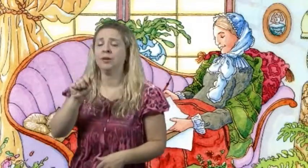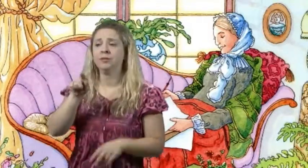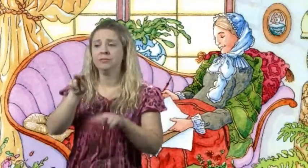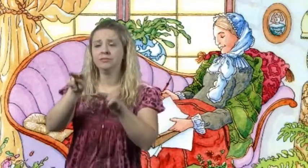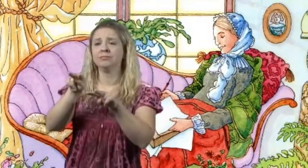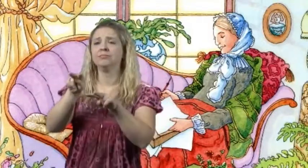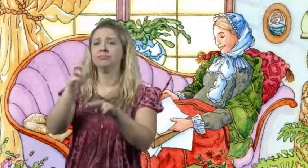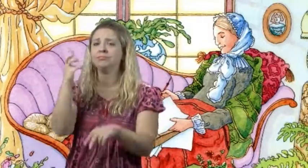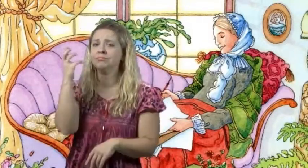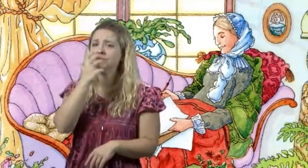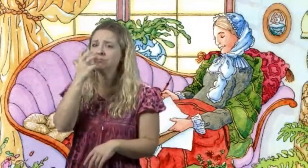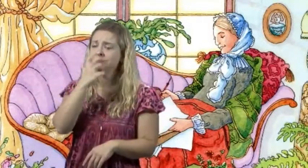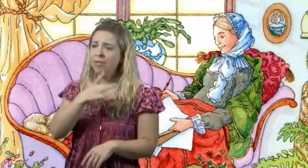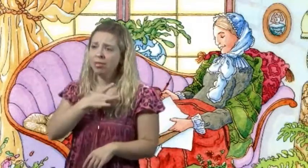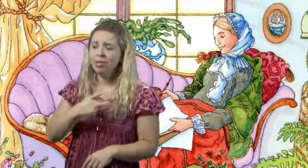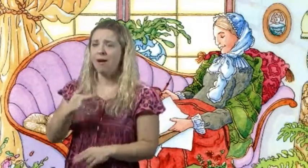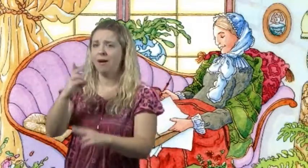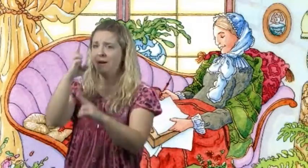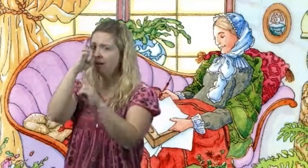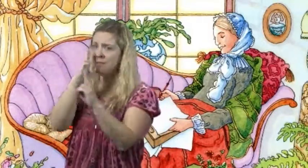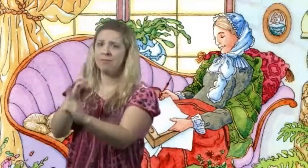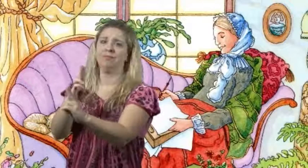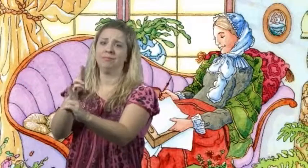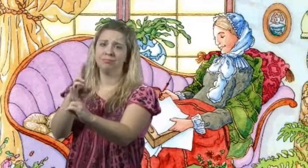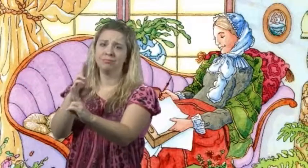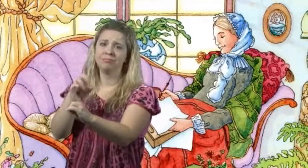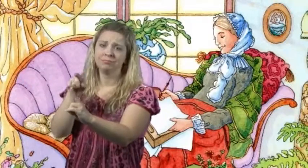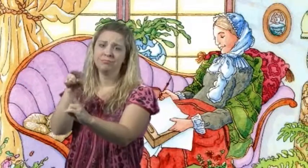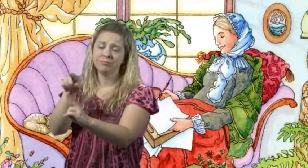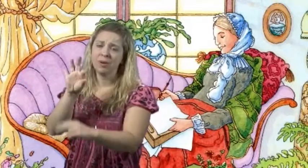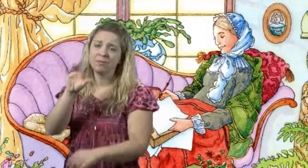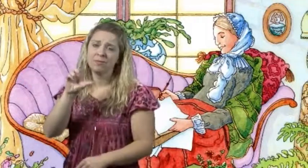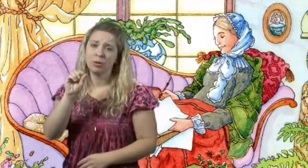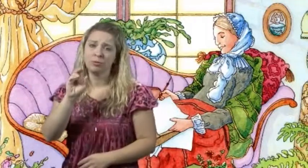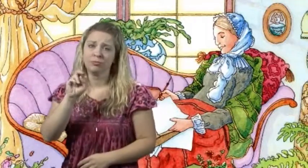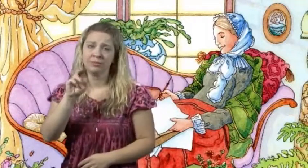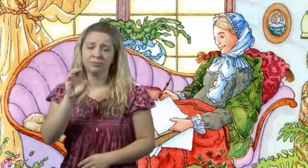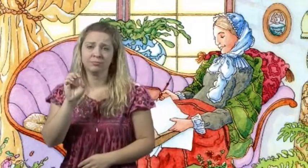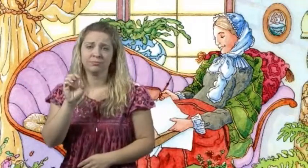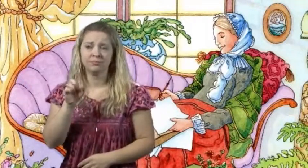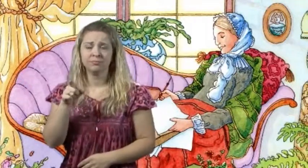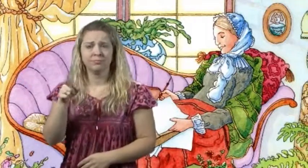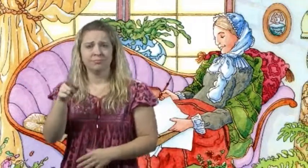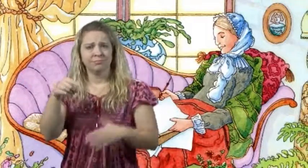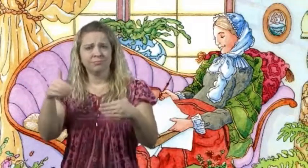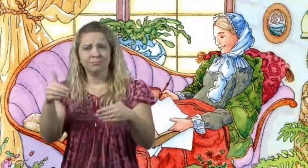Queen Victoria admired Florence and supported her push for improved medical care for British soldiers.